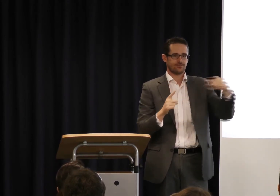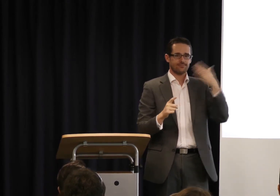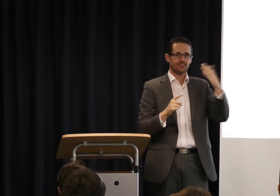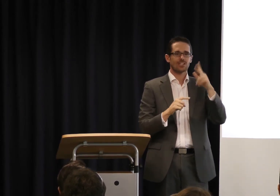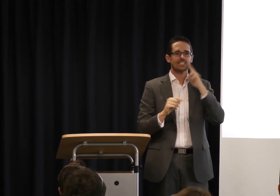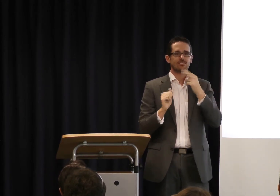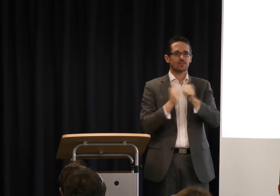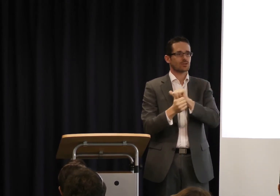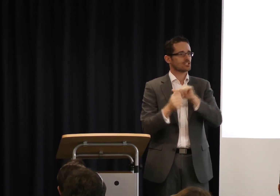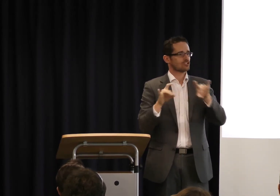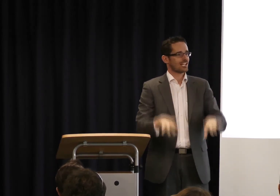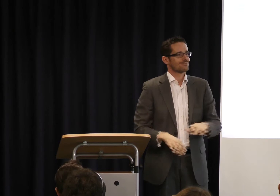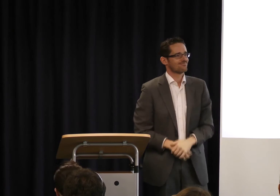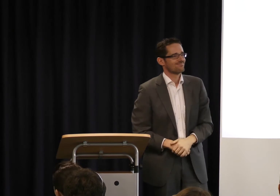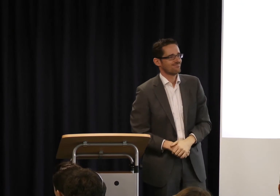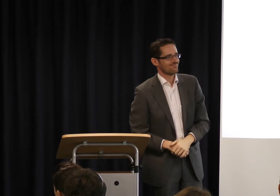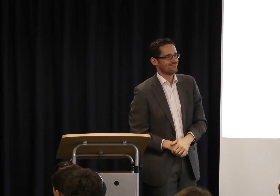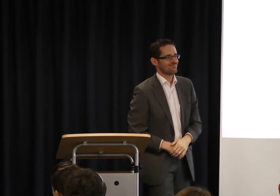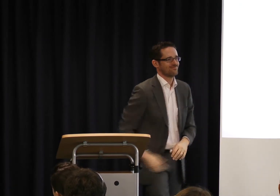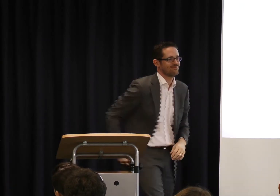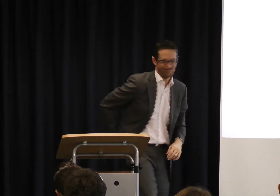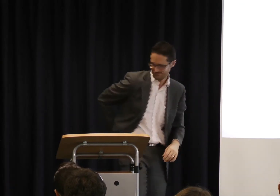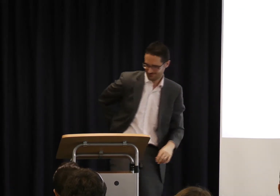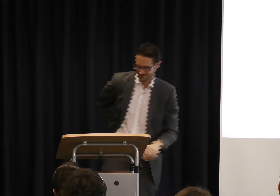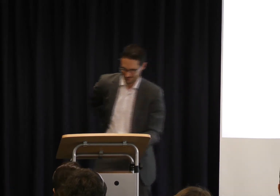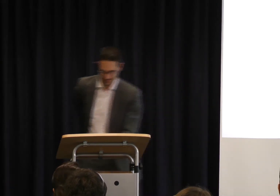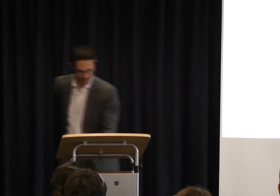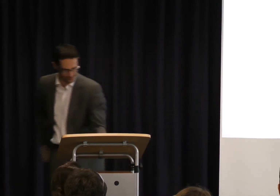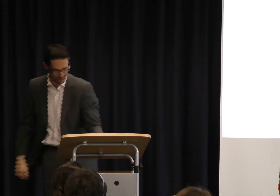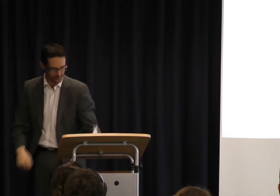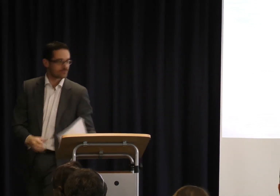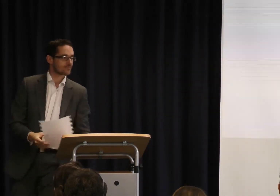Peters, who will talk about John's involvement and contribution to Deaf Sports Australia.